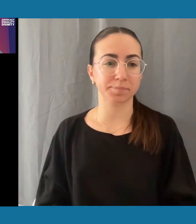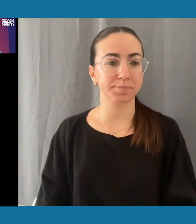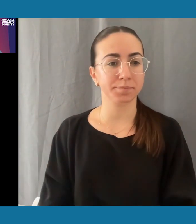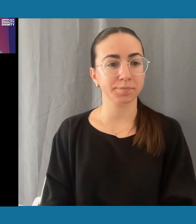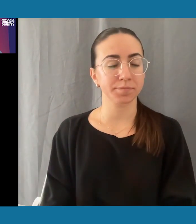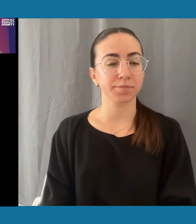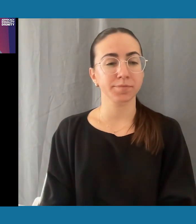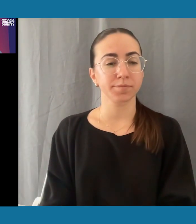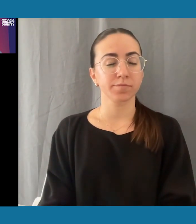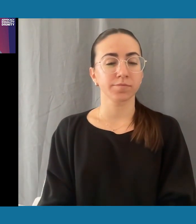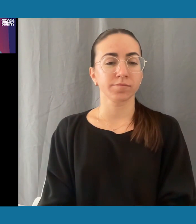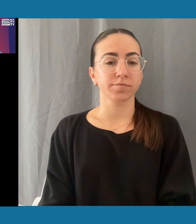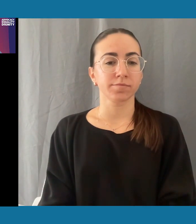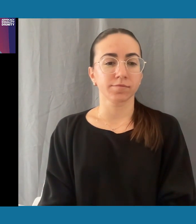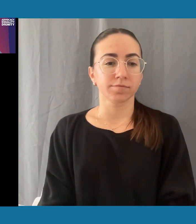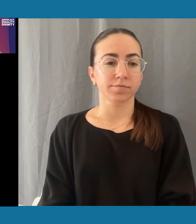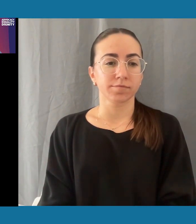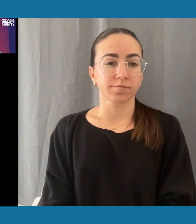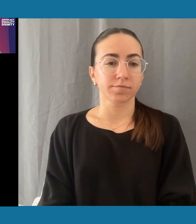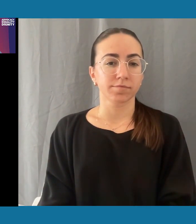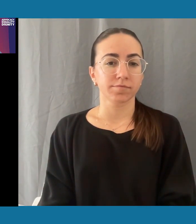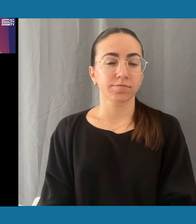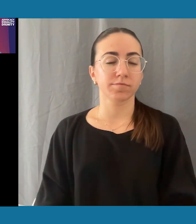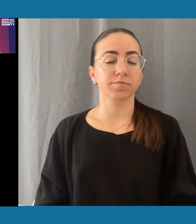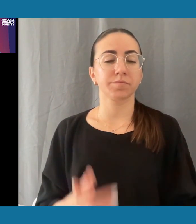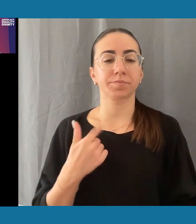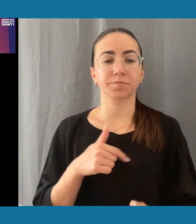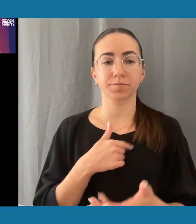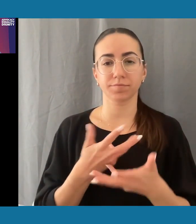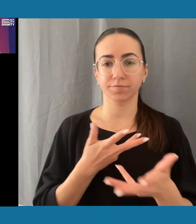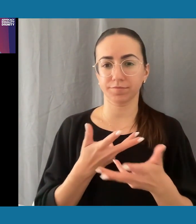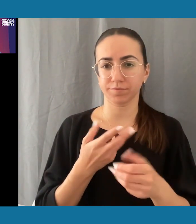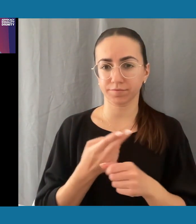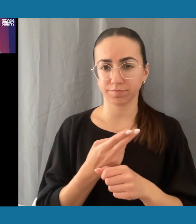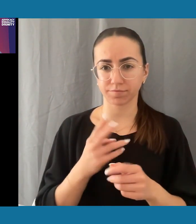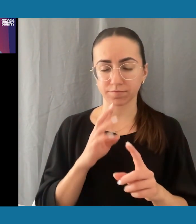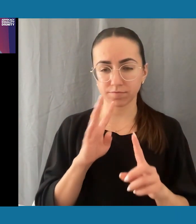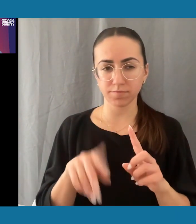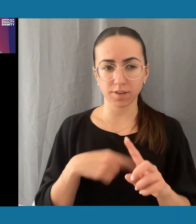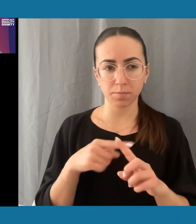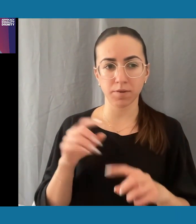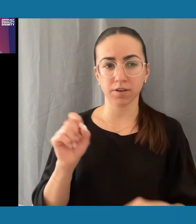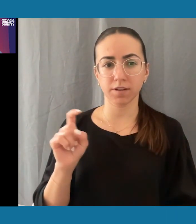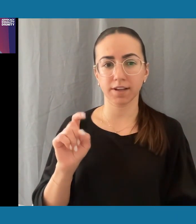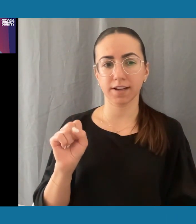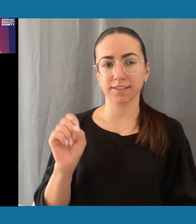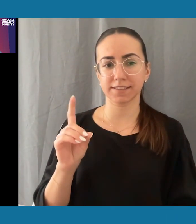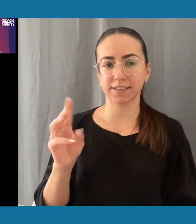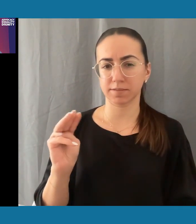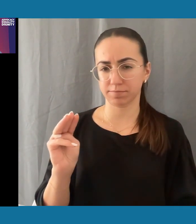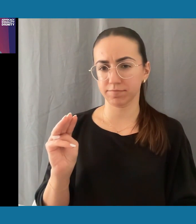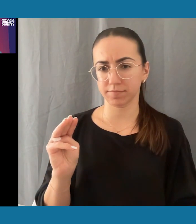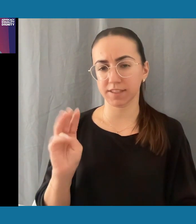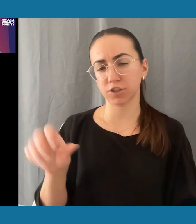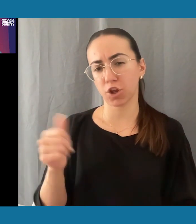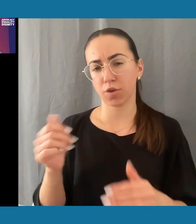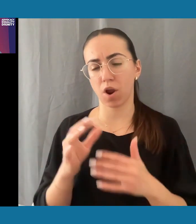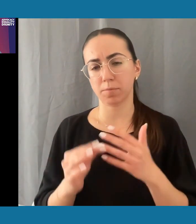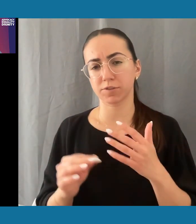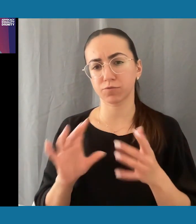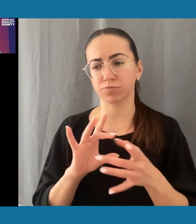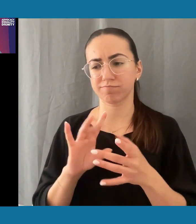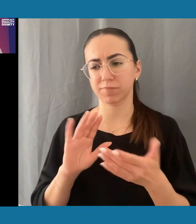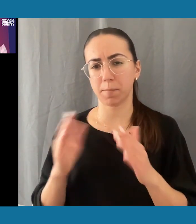So when we're talking about using STM as an alternative to guardianship, you know, you don't want